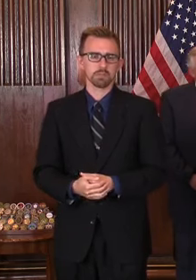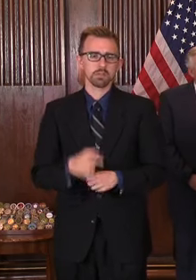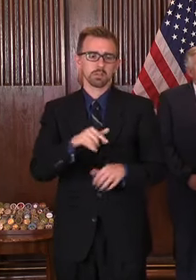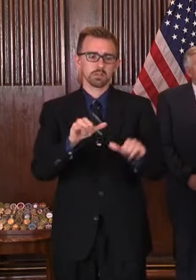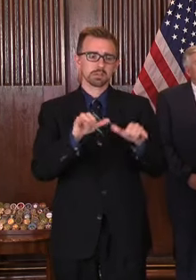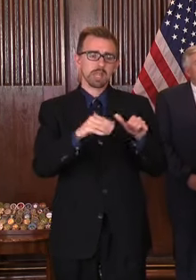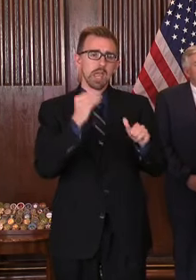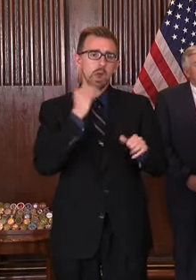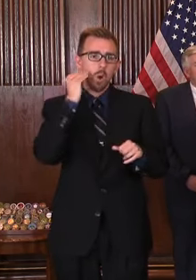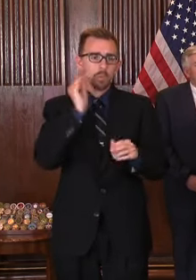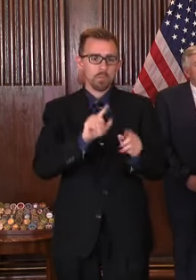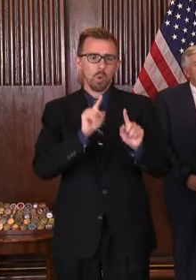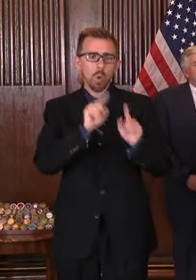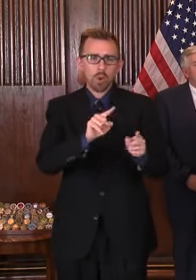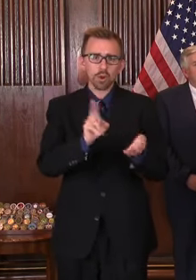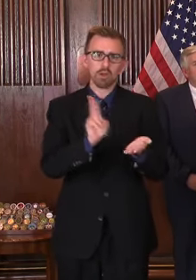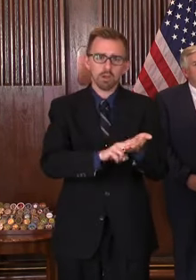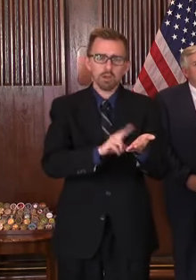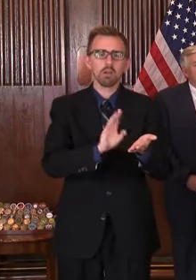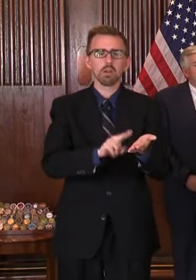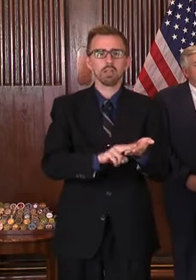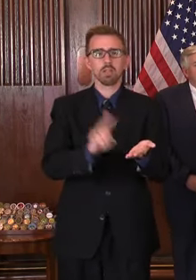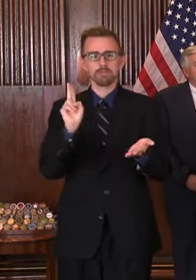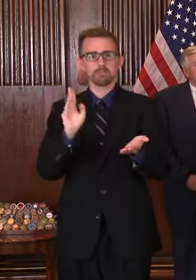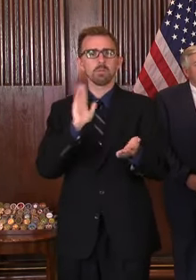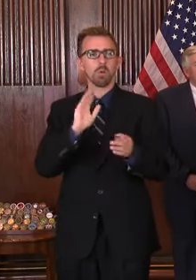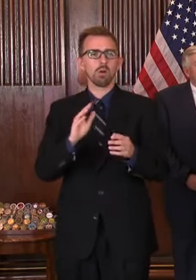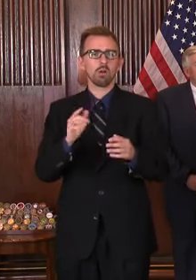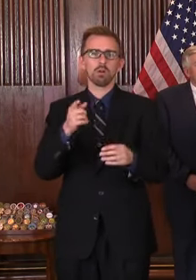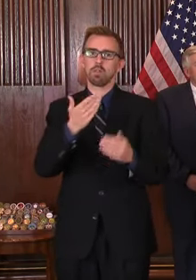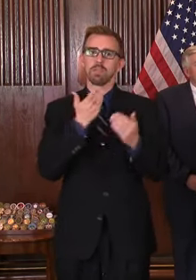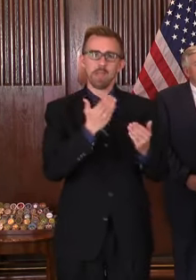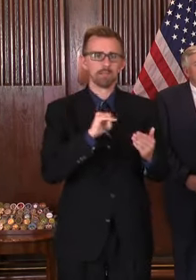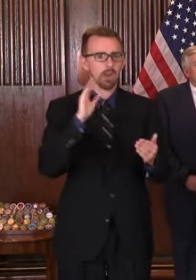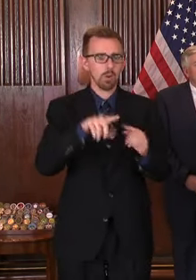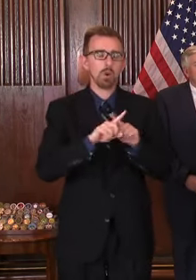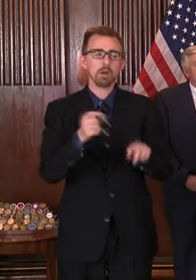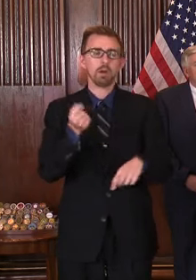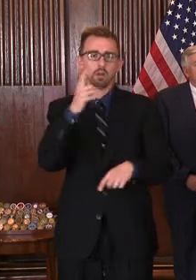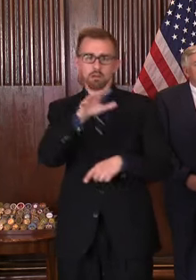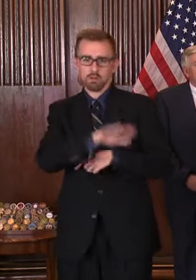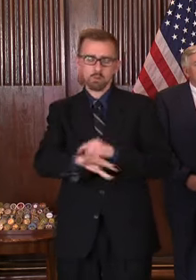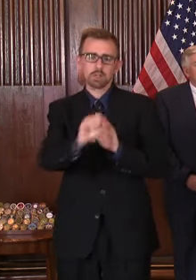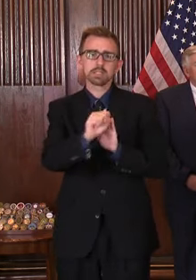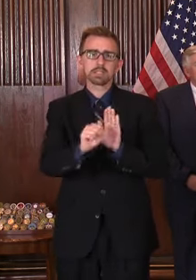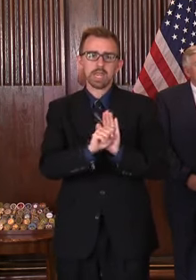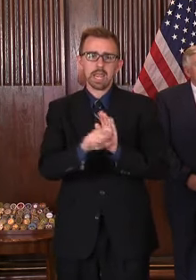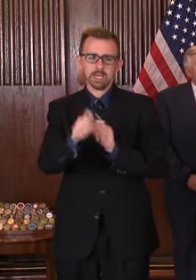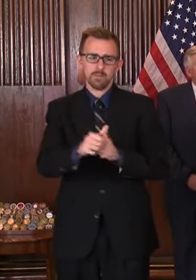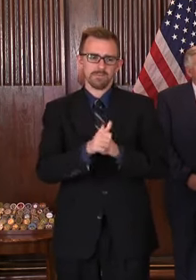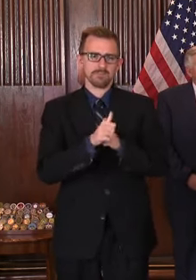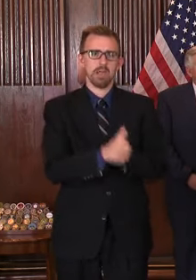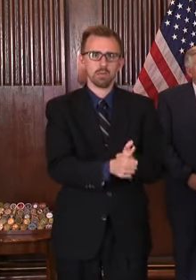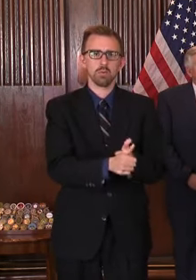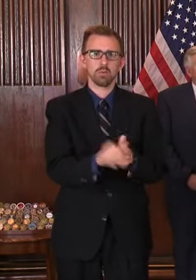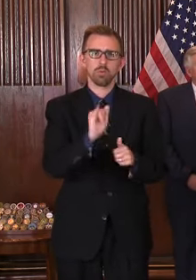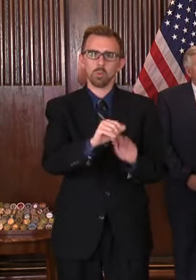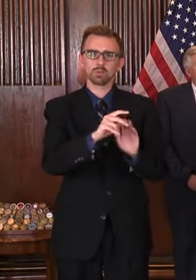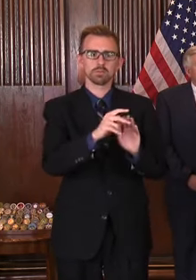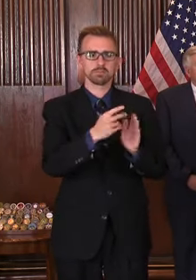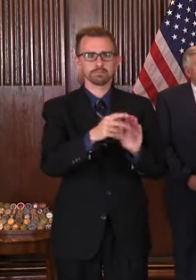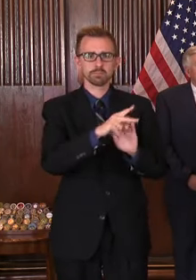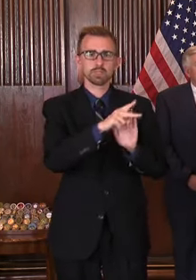be an answer to prayers, but this is all contingent on people around our state adhering to those same fundamental principles